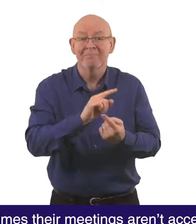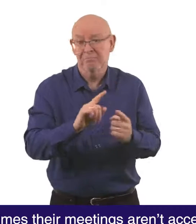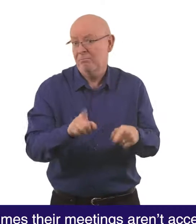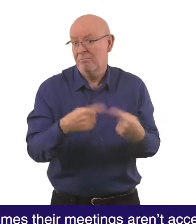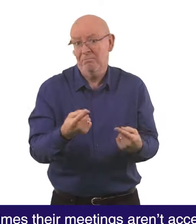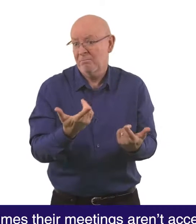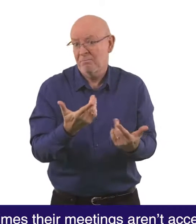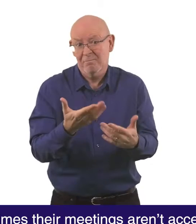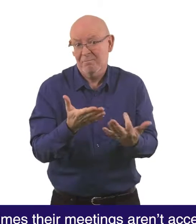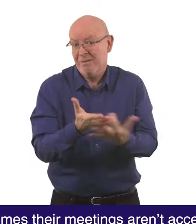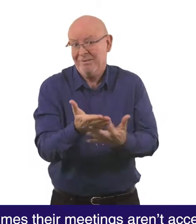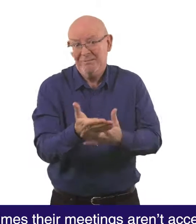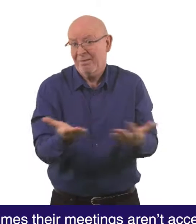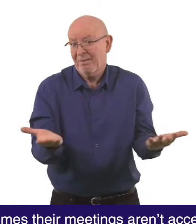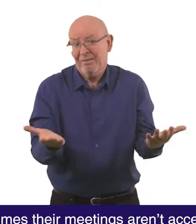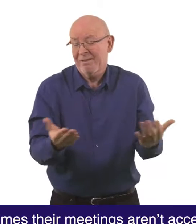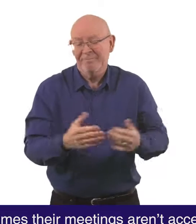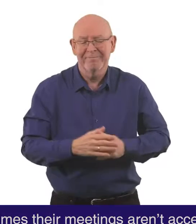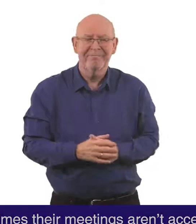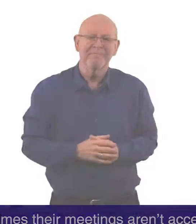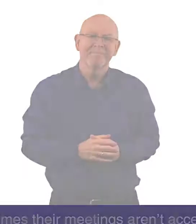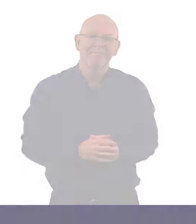Sometimes their meetings aren't accessible.